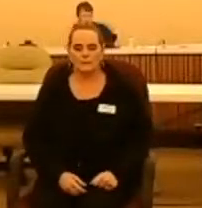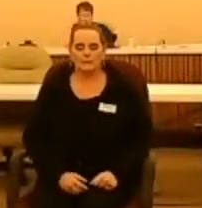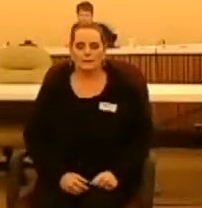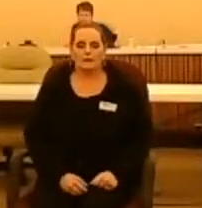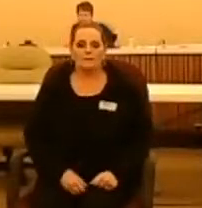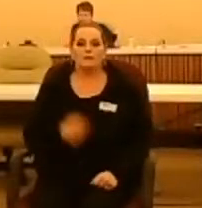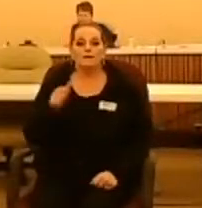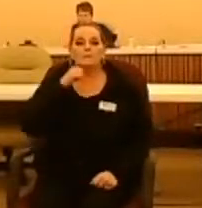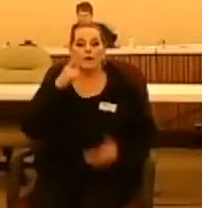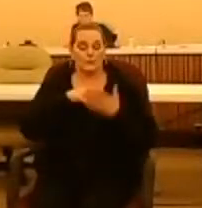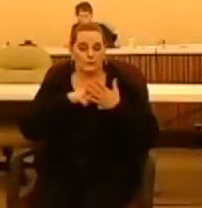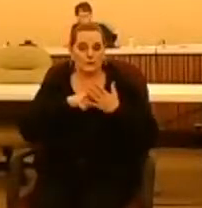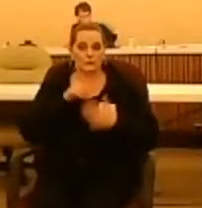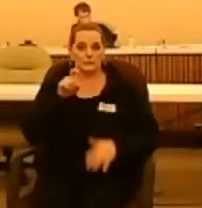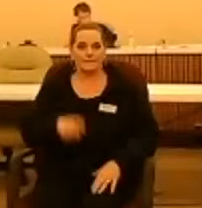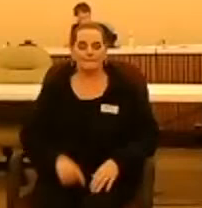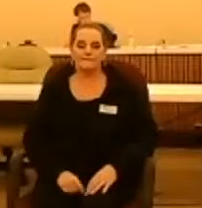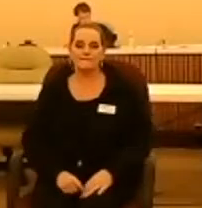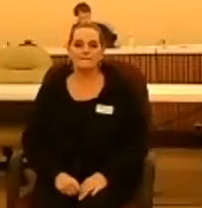Any other discussion?